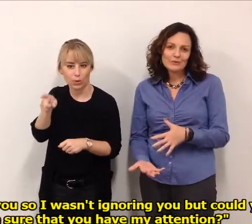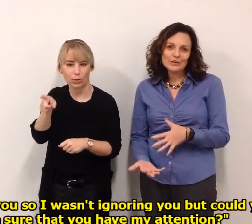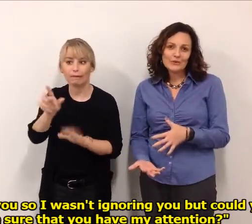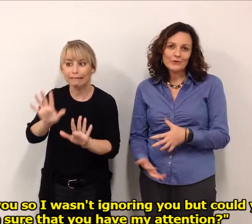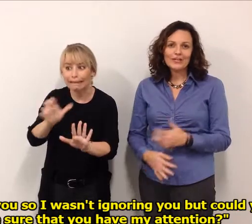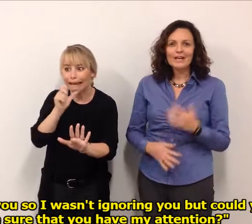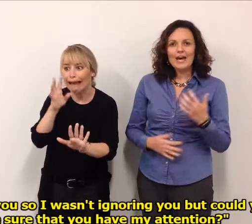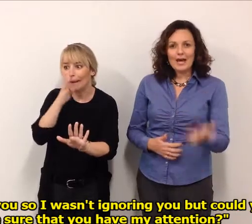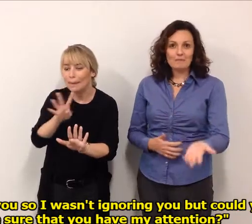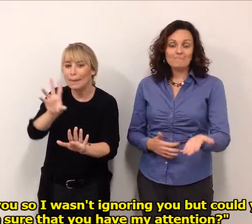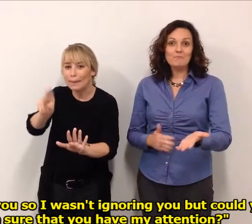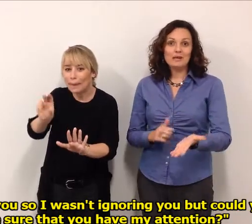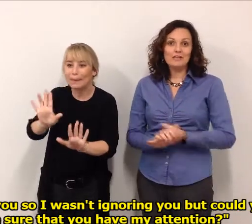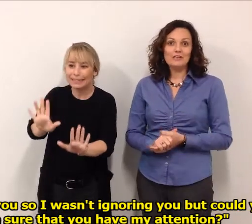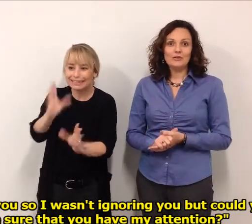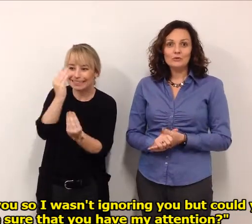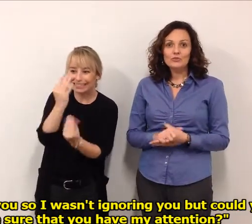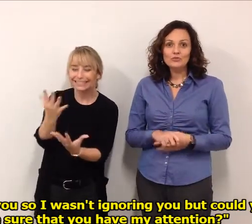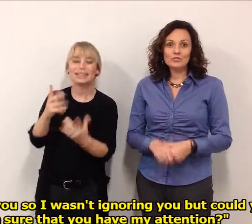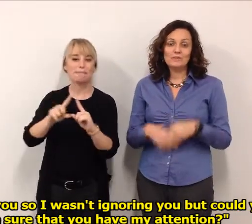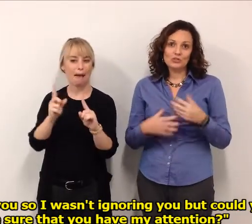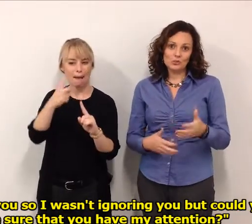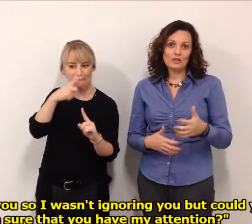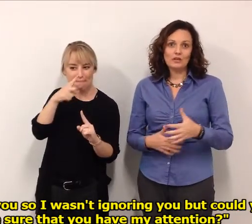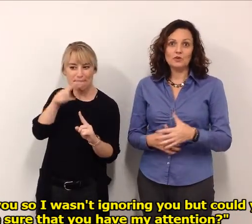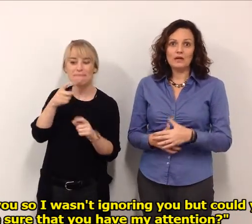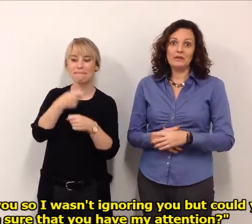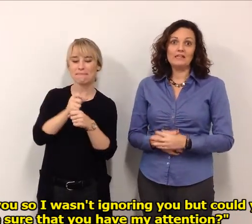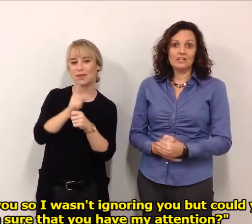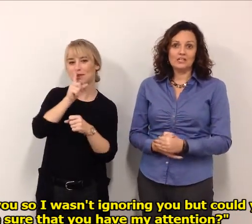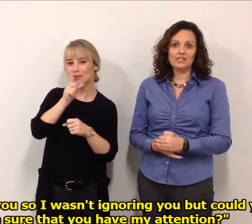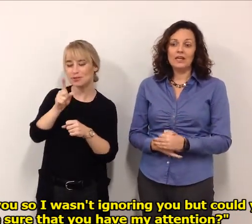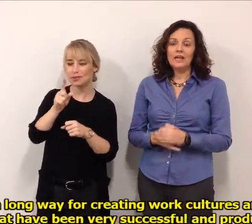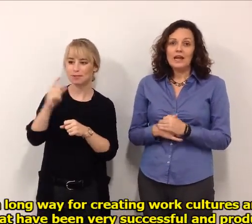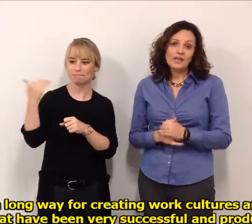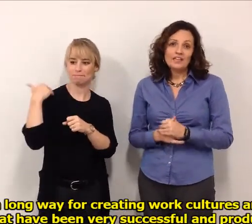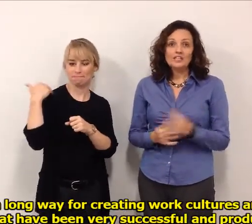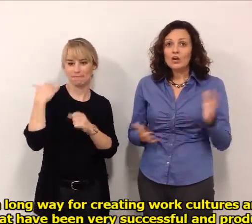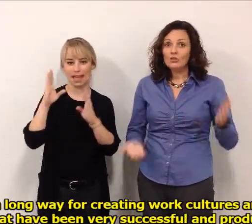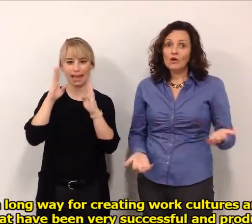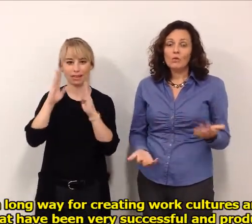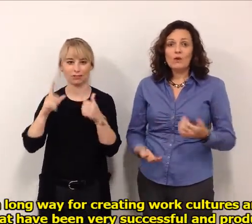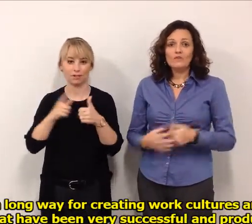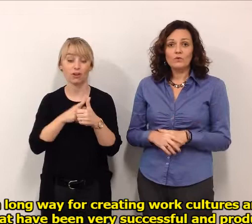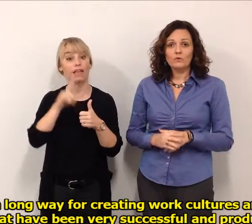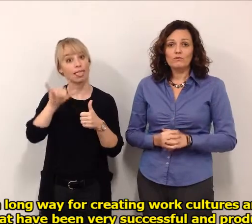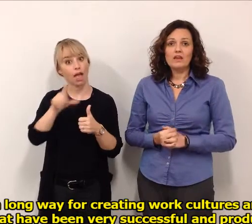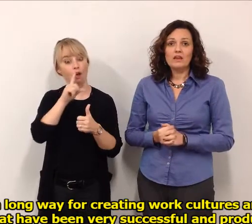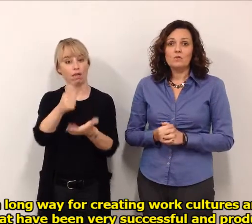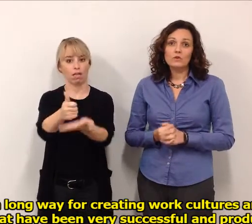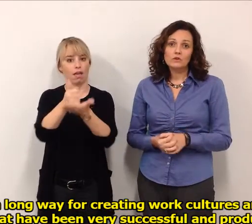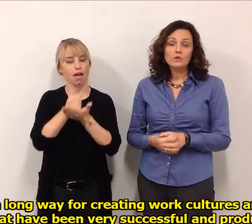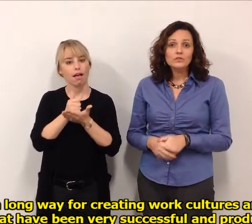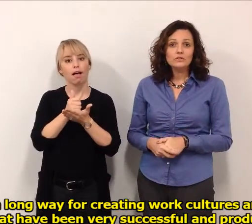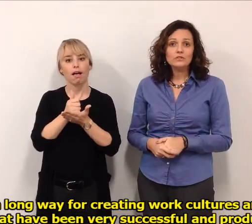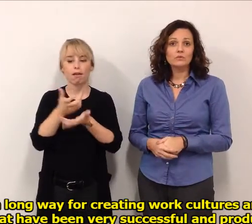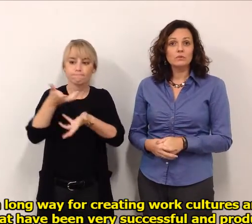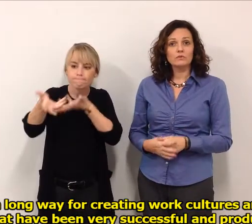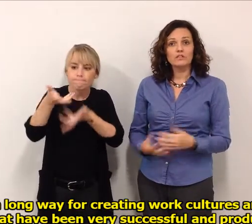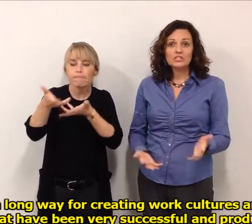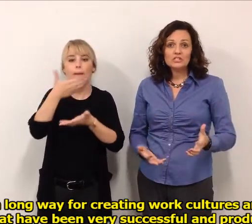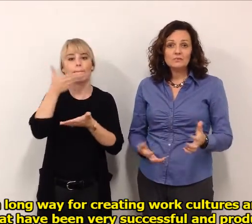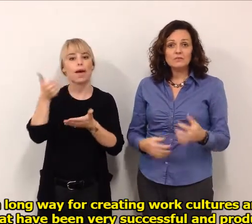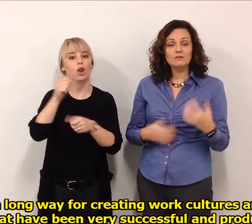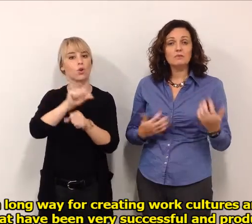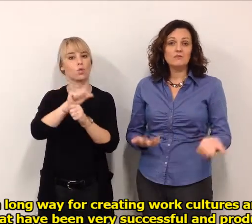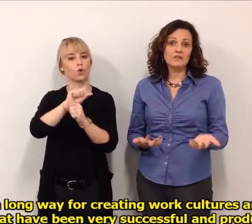wasn't ignoring you, but could you just make sure that you have my attention? And that's gone a long way for creating work cultures and